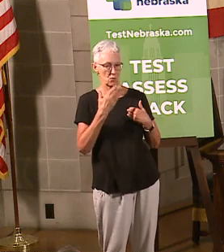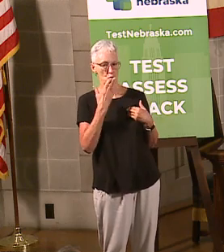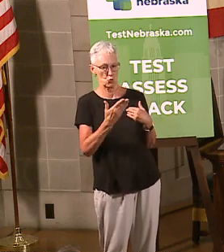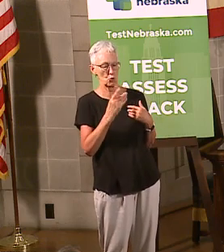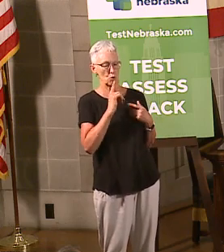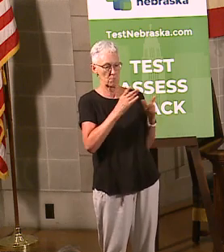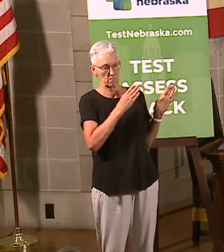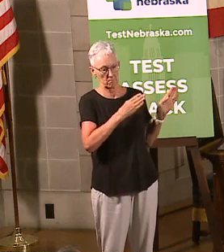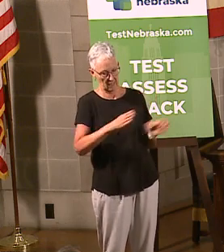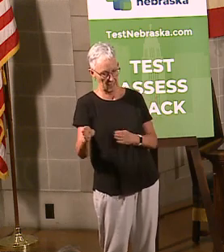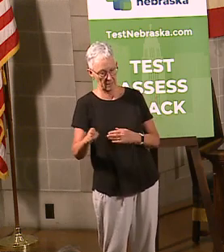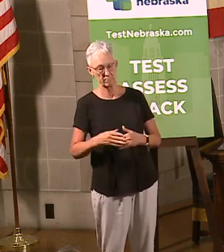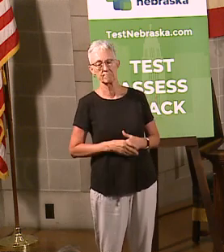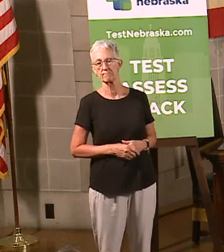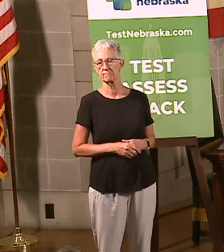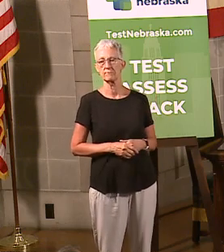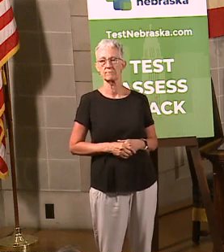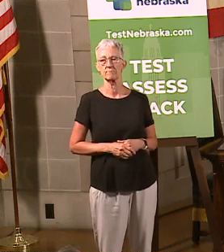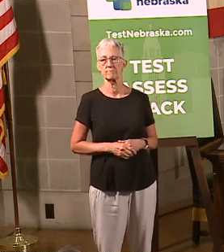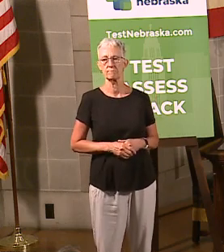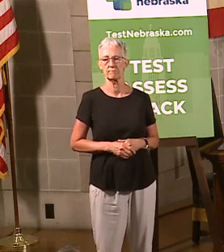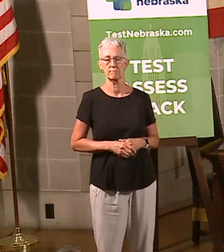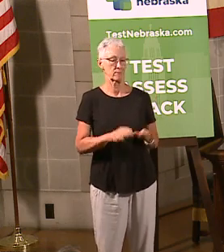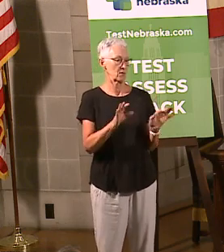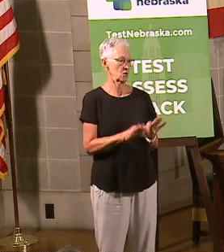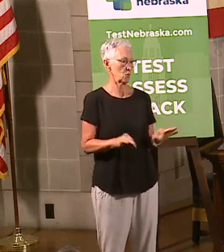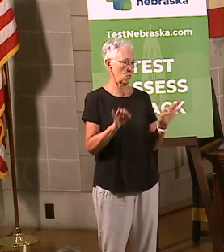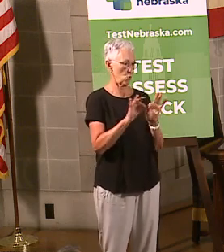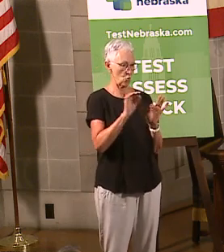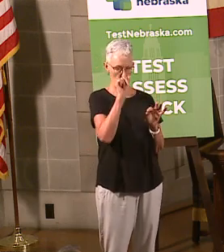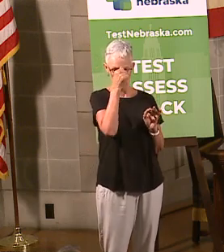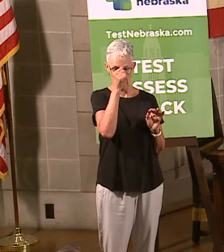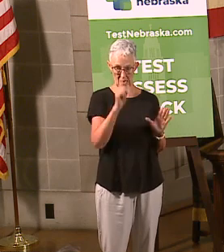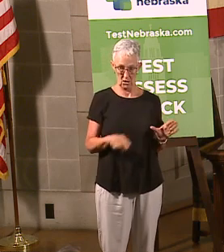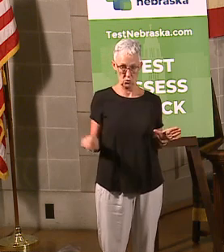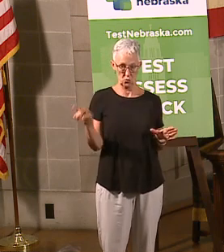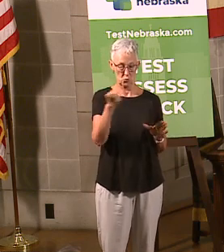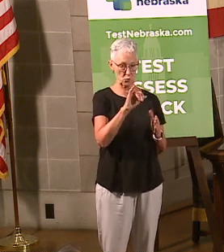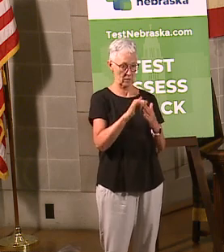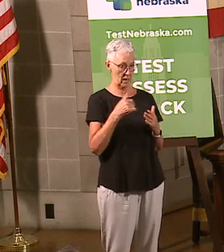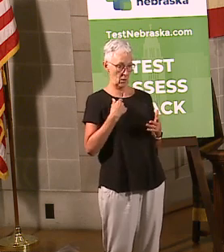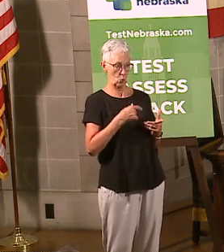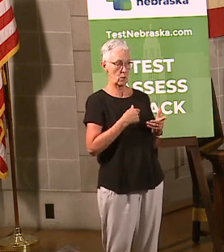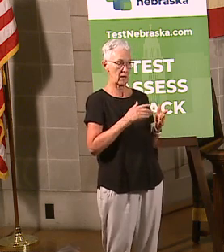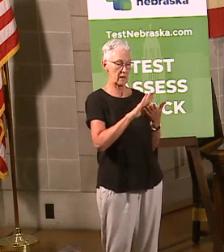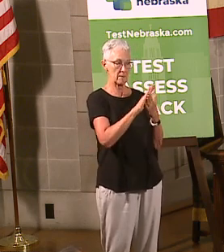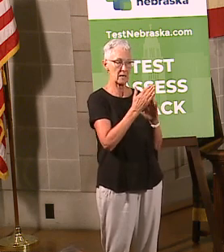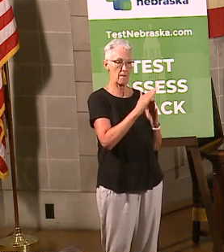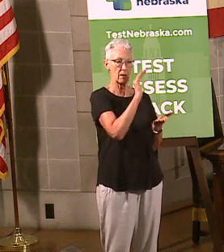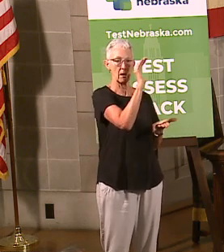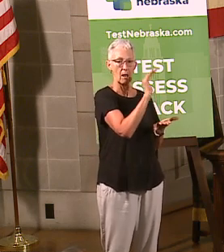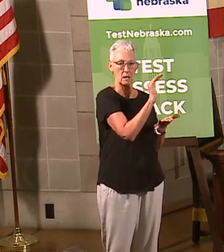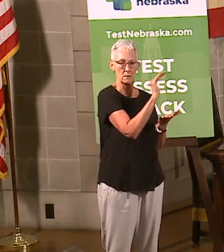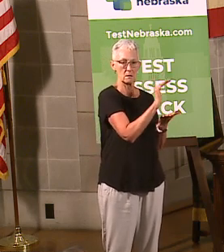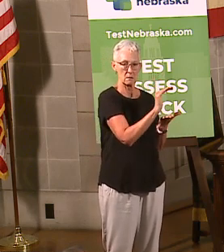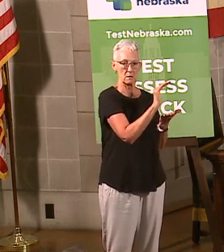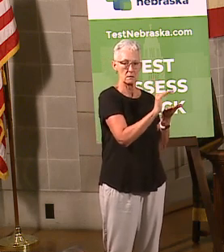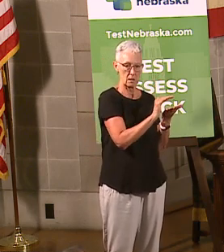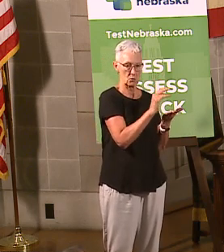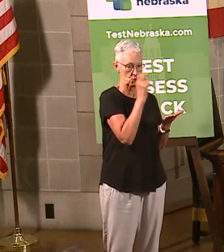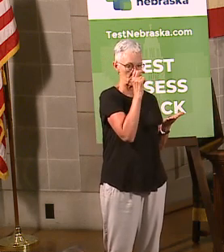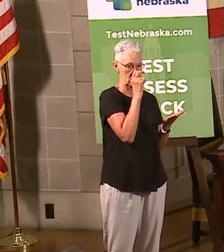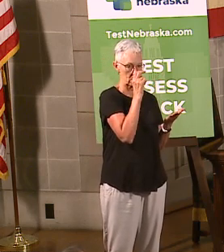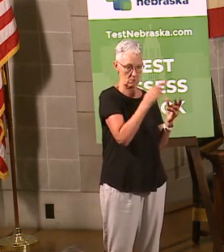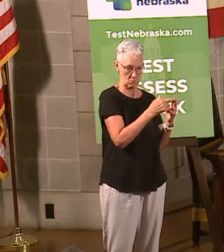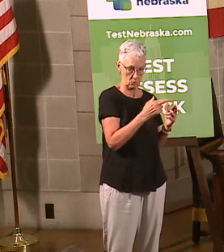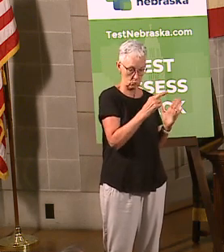it's important to remind everybody that as we go through loosening some of these restrictions that we've just talked about, that we continue to practice social distancing. That